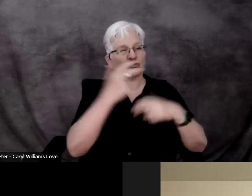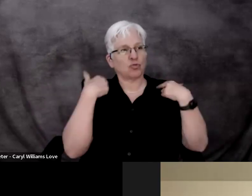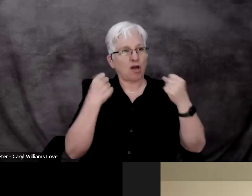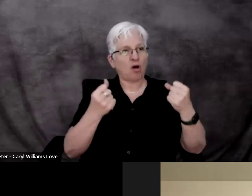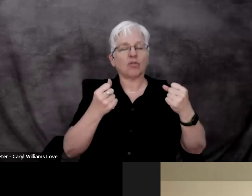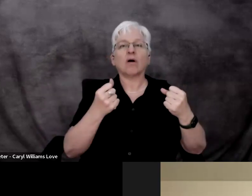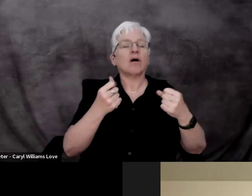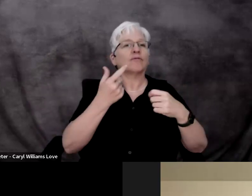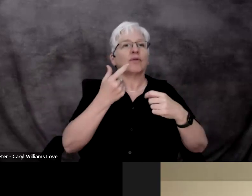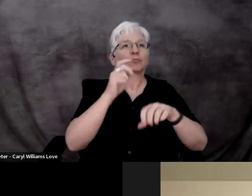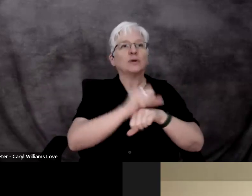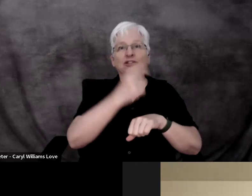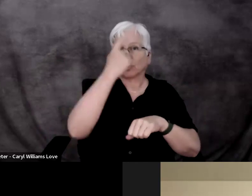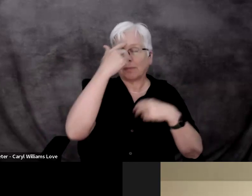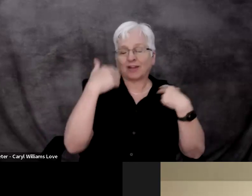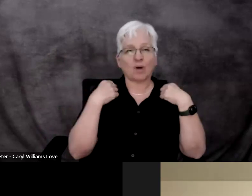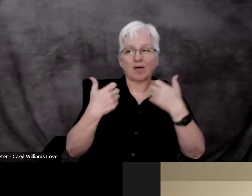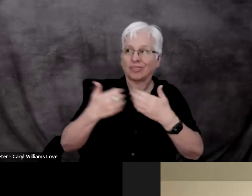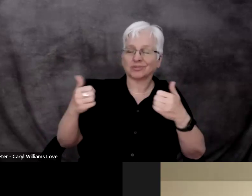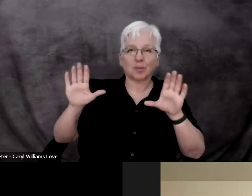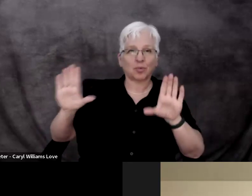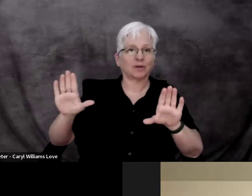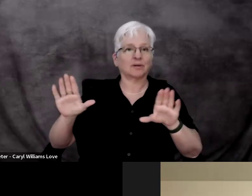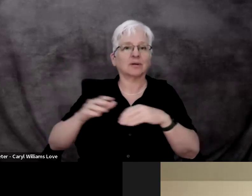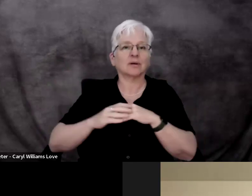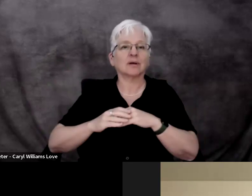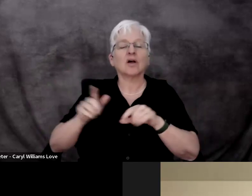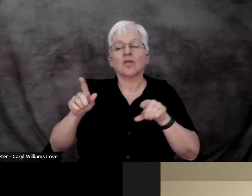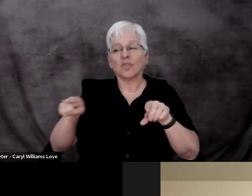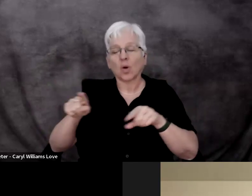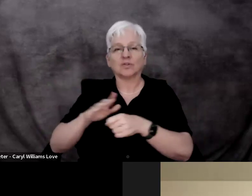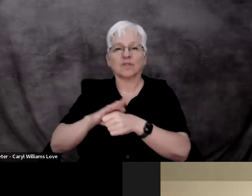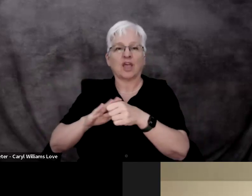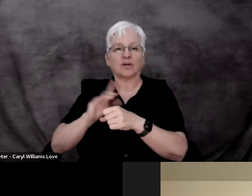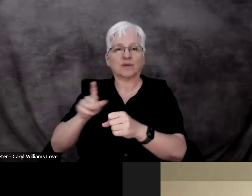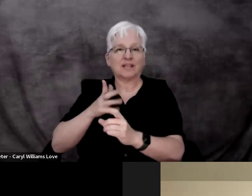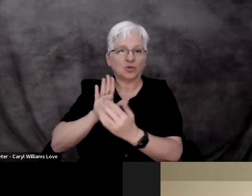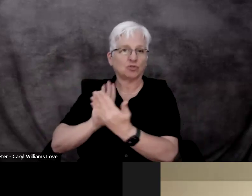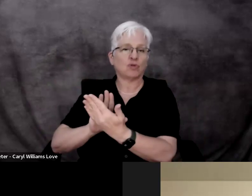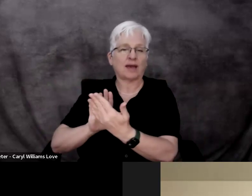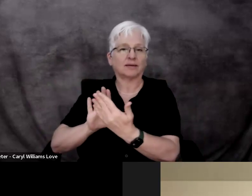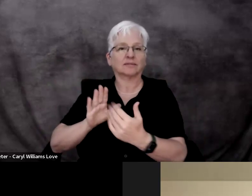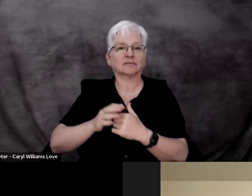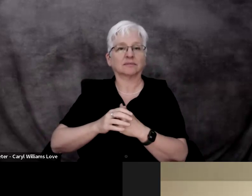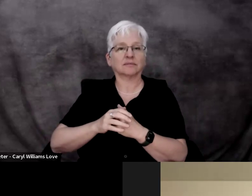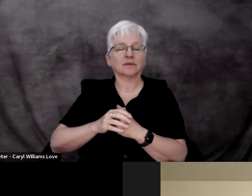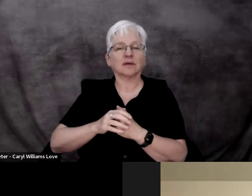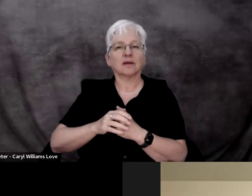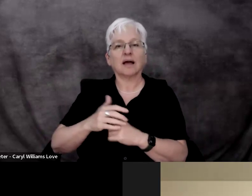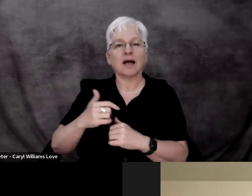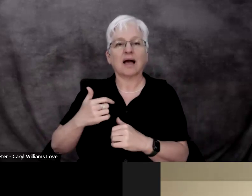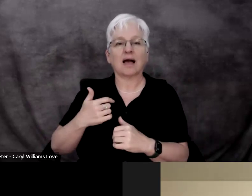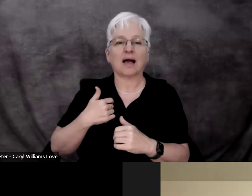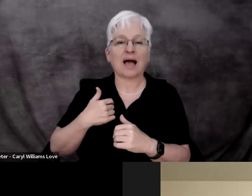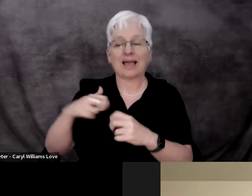like Claudia stated. You know, those are the areas we need to attack. You know, if I have to get, you know, I get a crisis